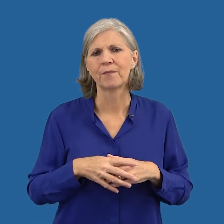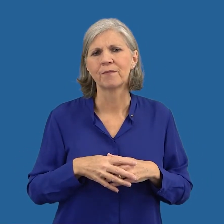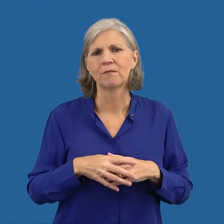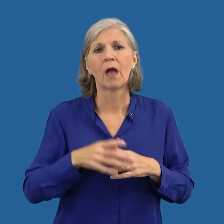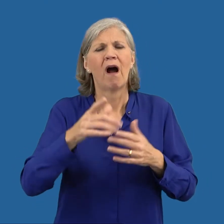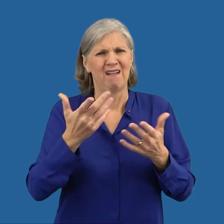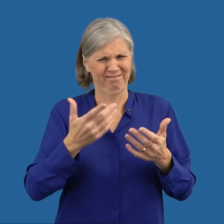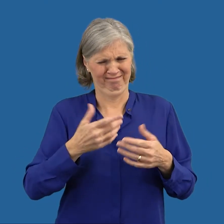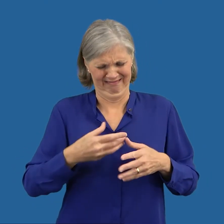unusual discharge,